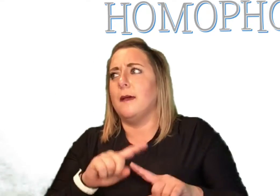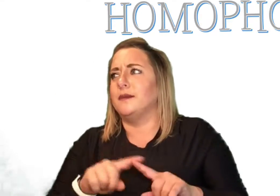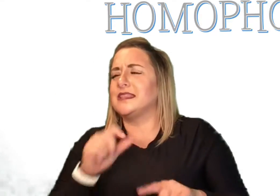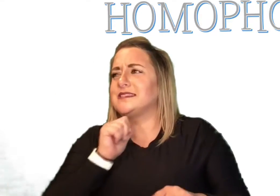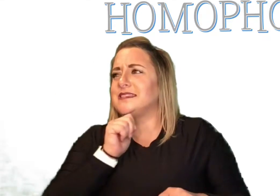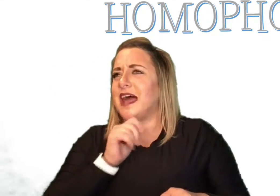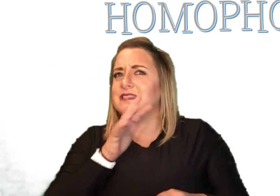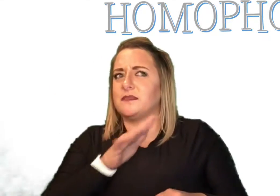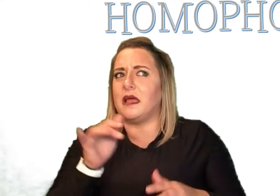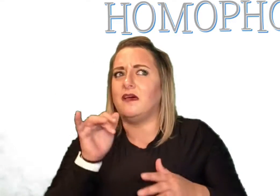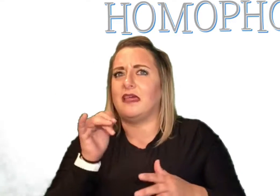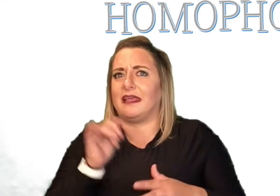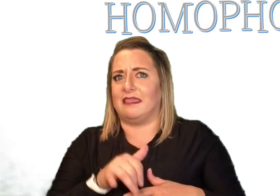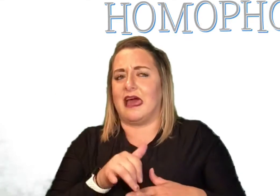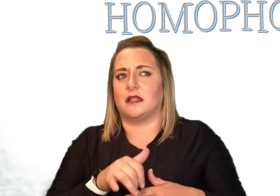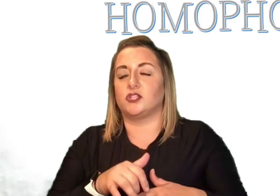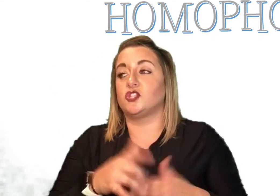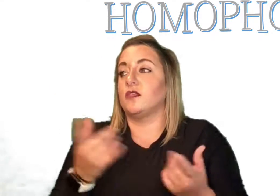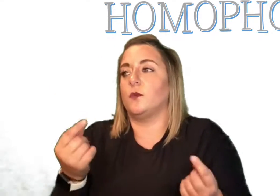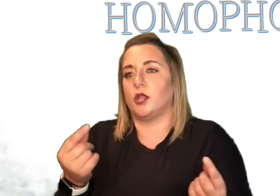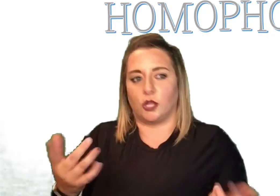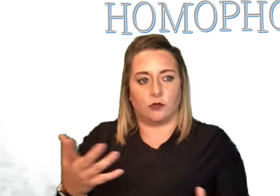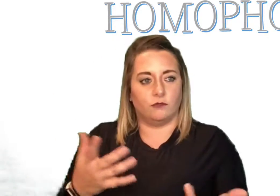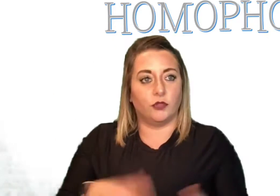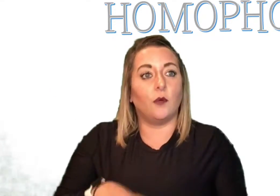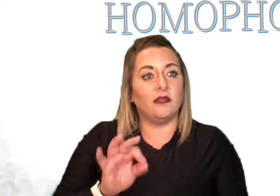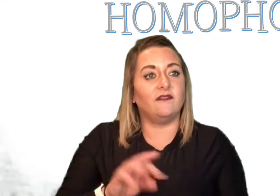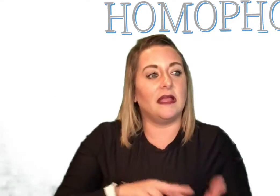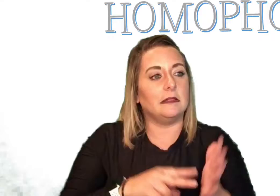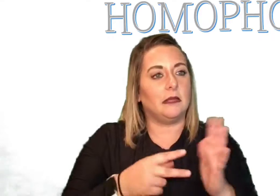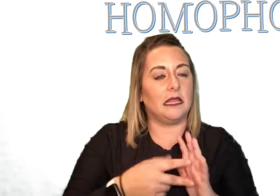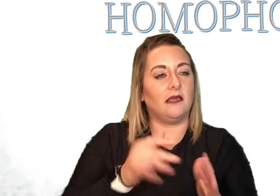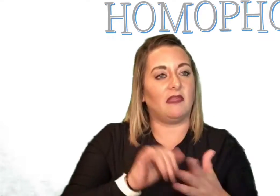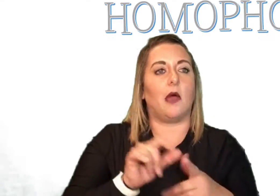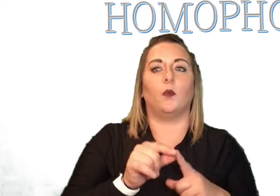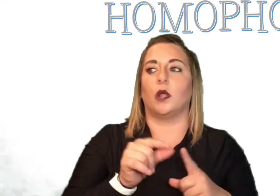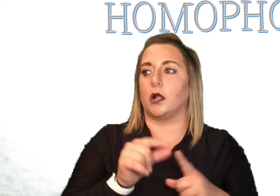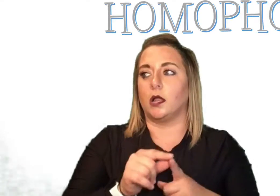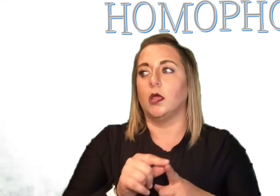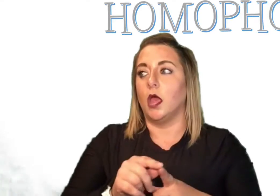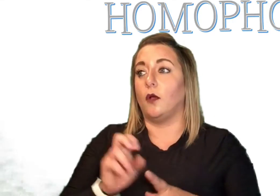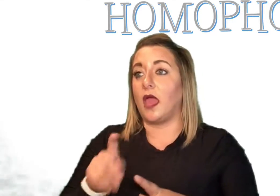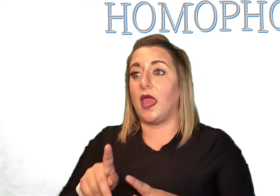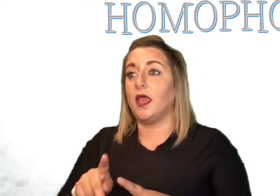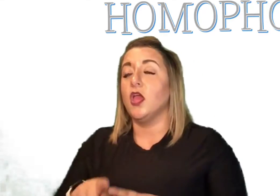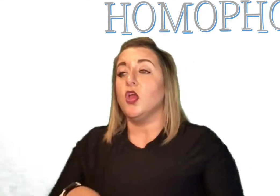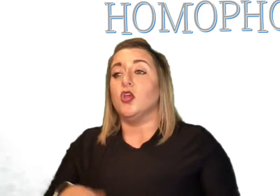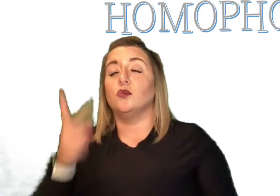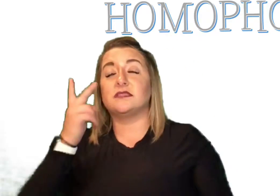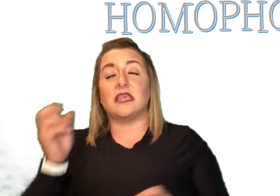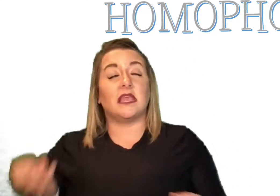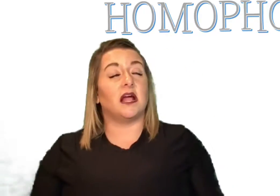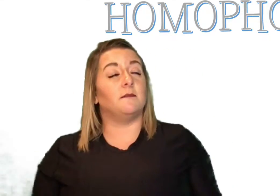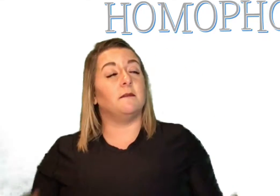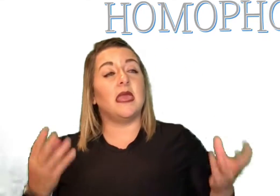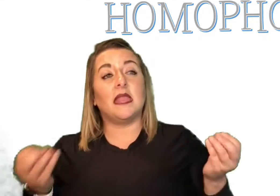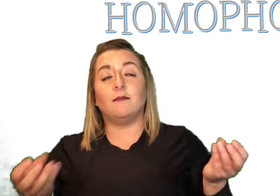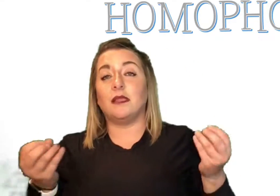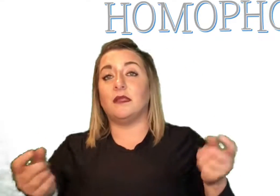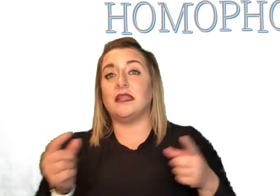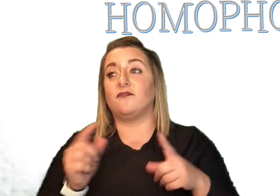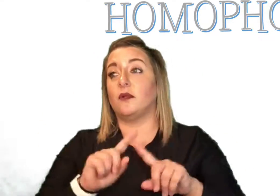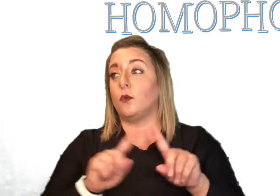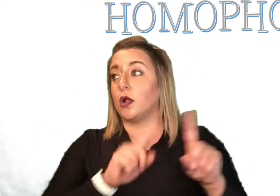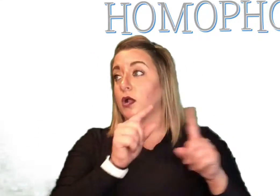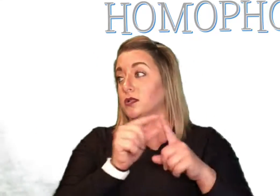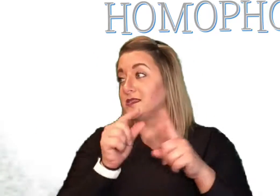that, but it's not spelled like that. So then what do? You go and find the meaning of that word, okay? You'll see many,